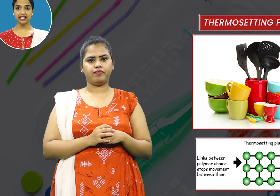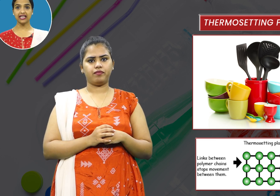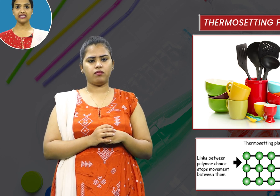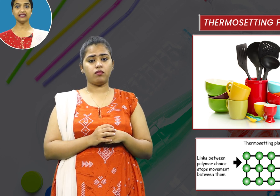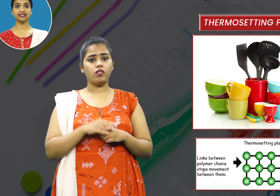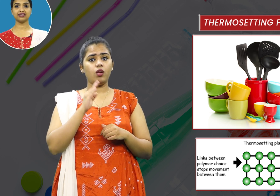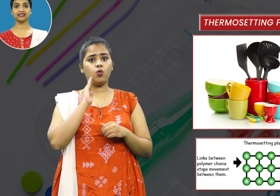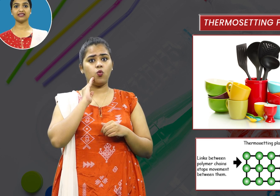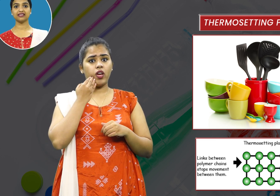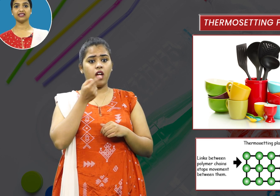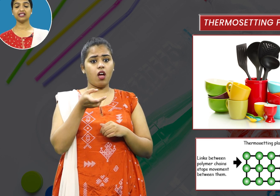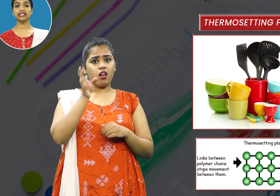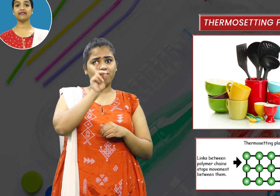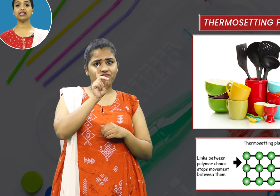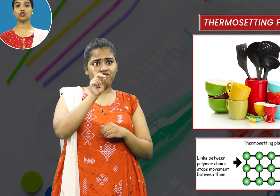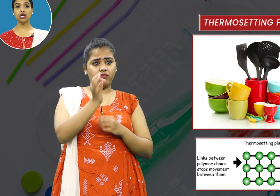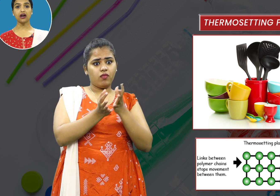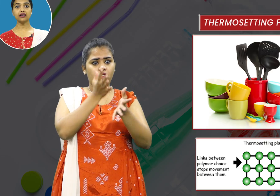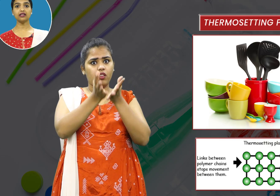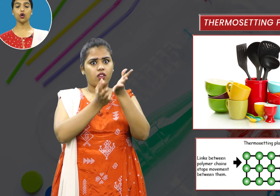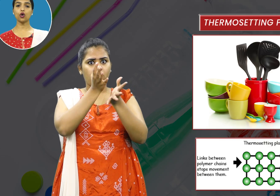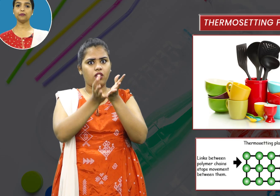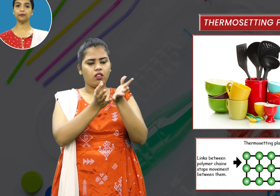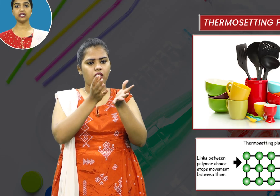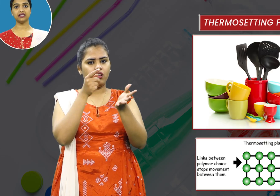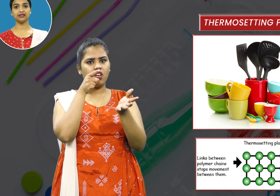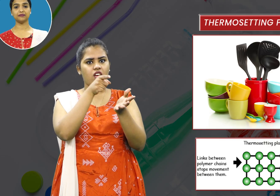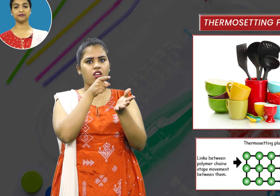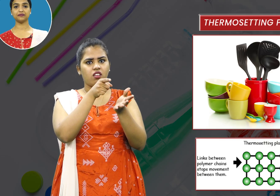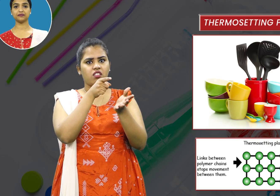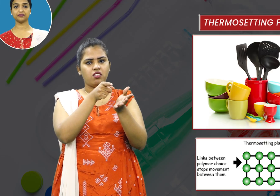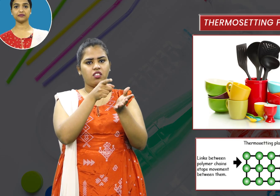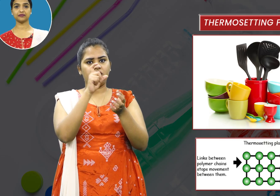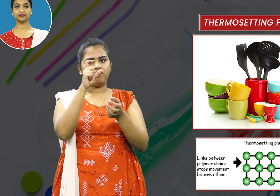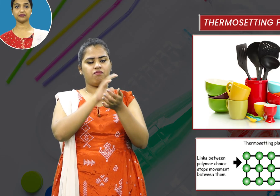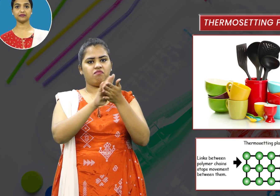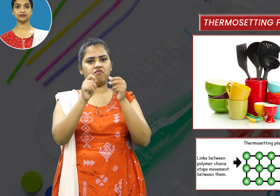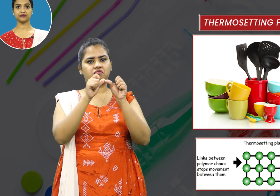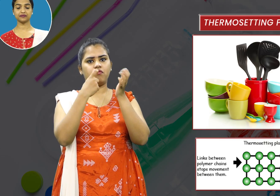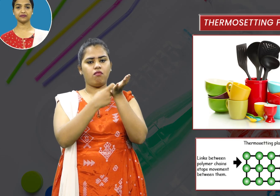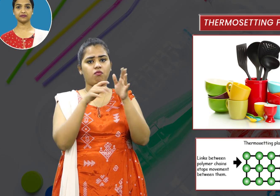heated again, they will char or burn.